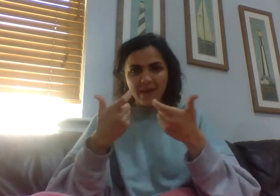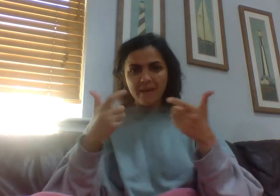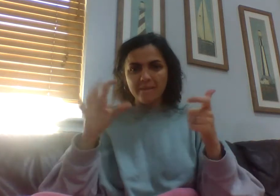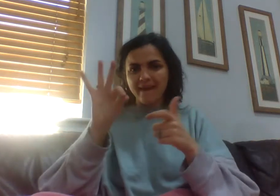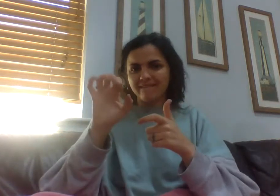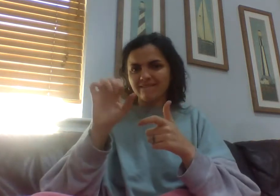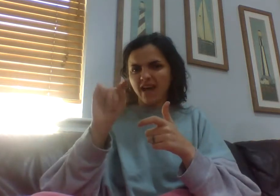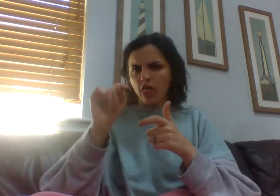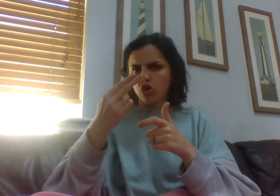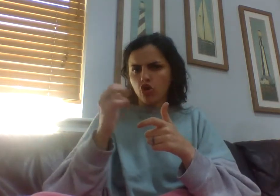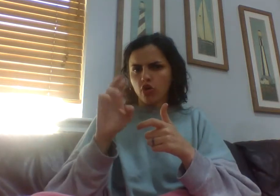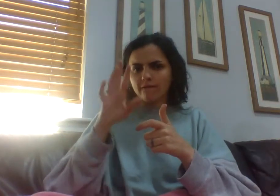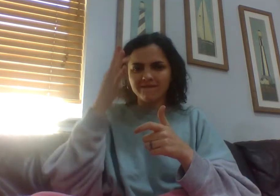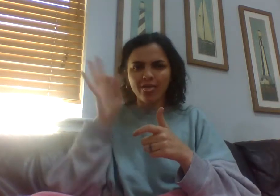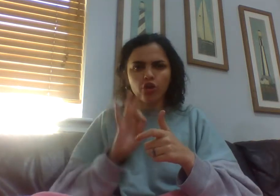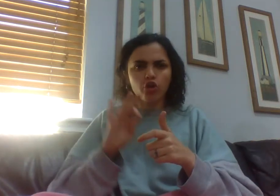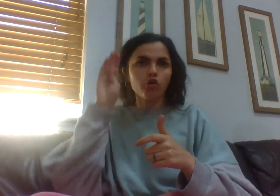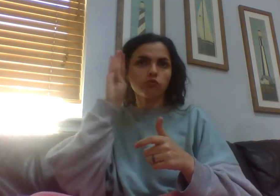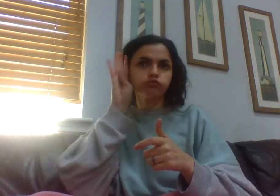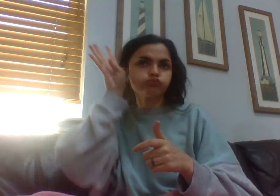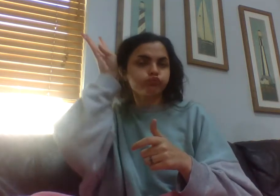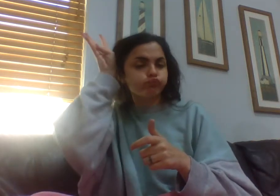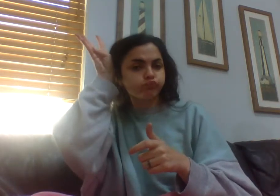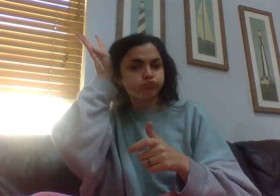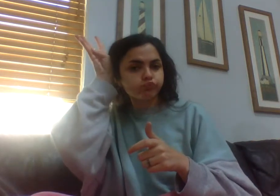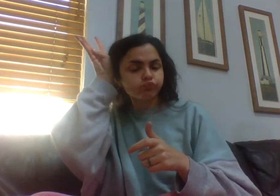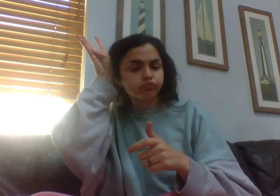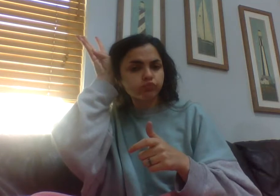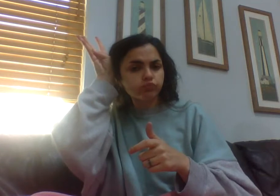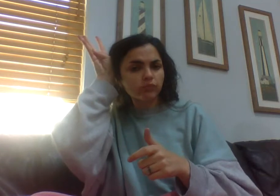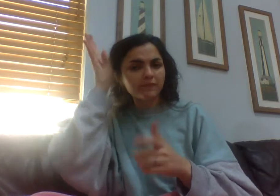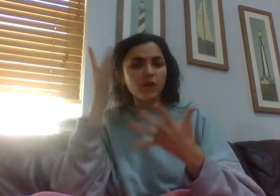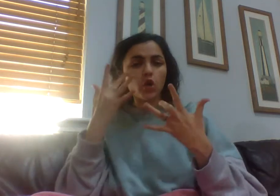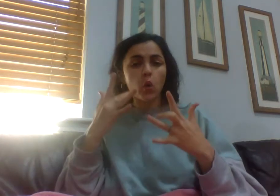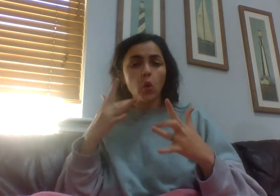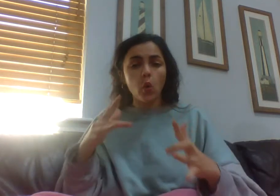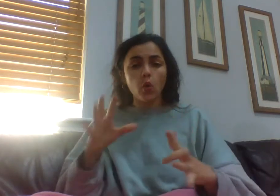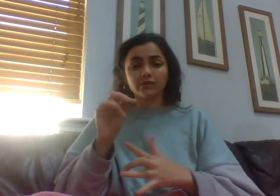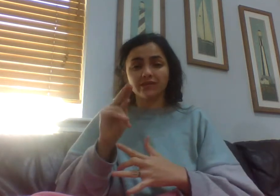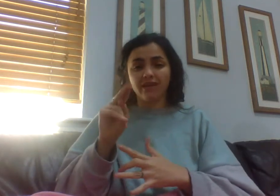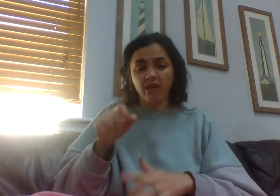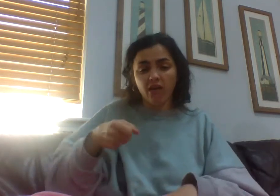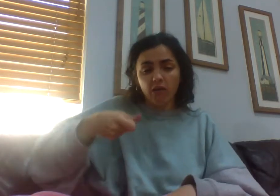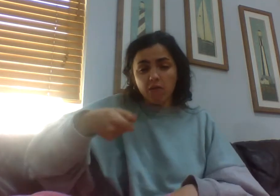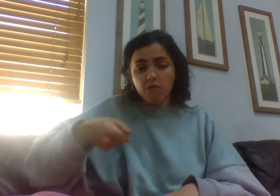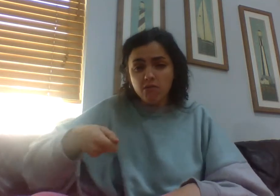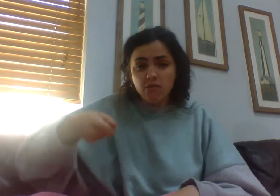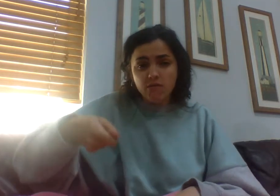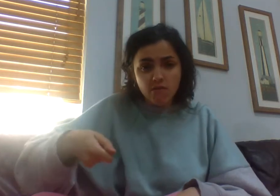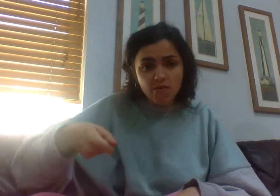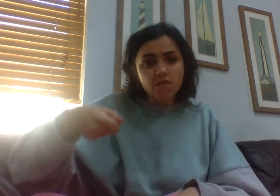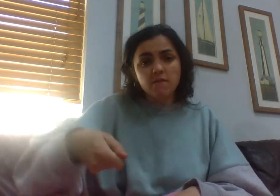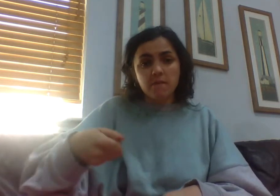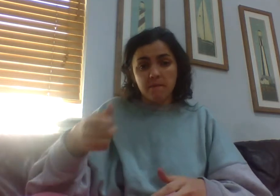hat, that golden cane that the man in the top hat was wearing. Lawrence also remembers this great deal